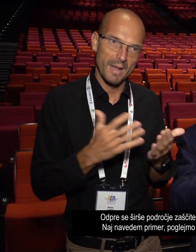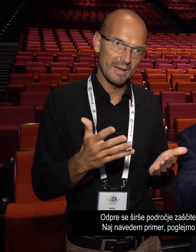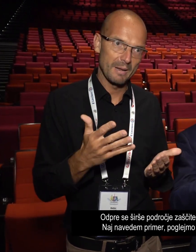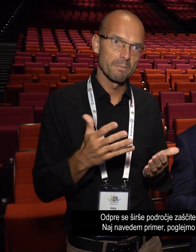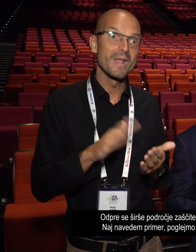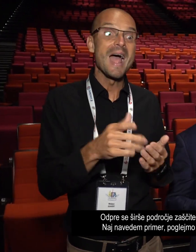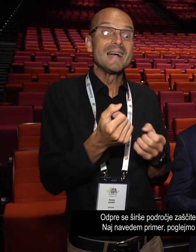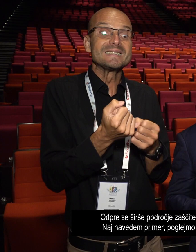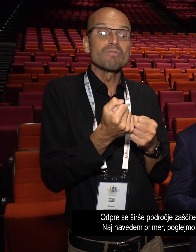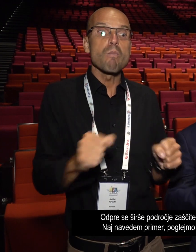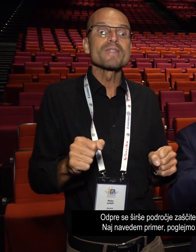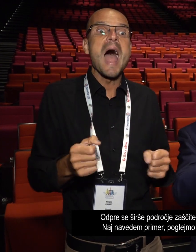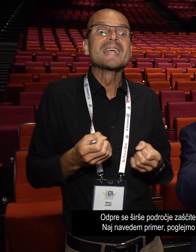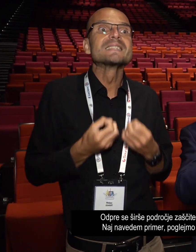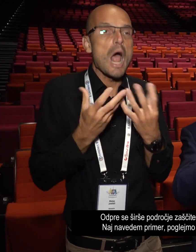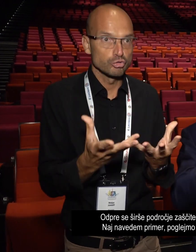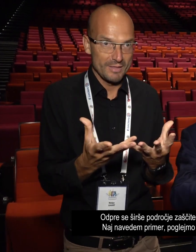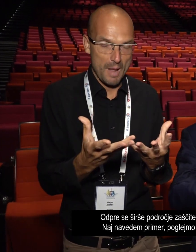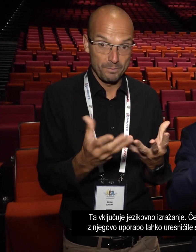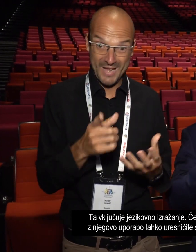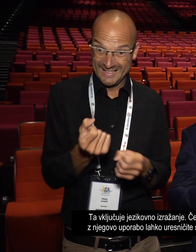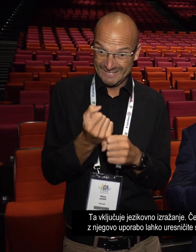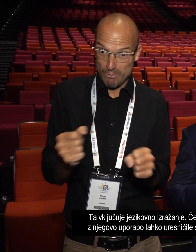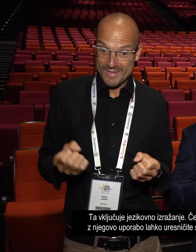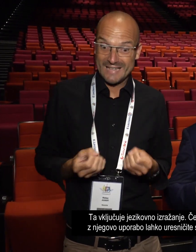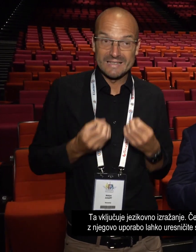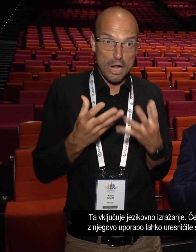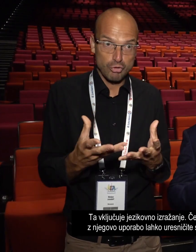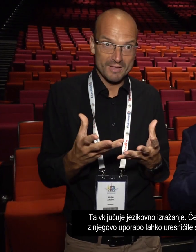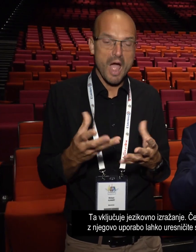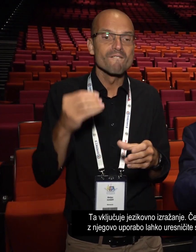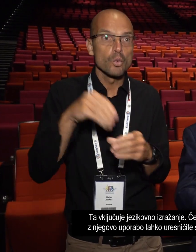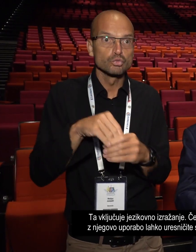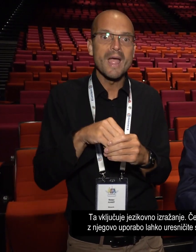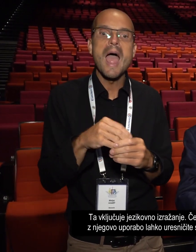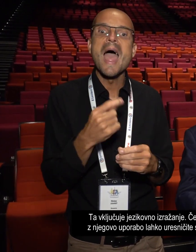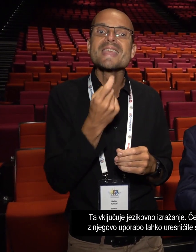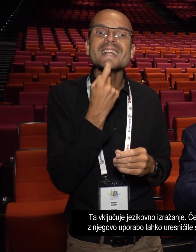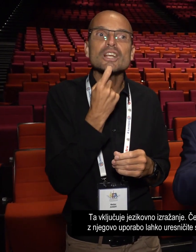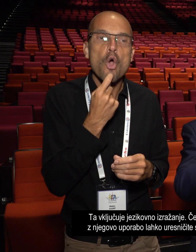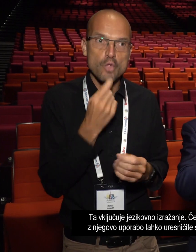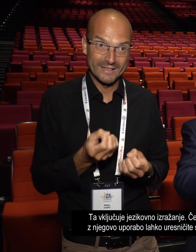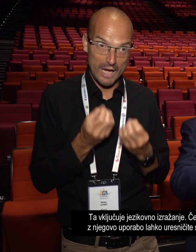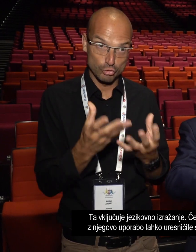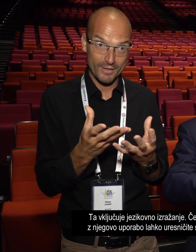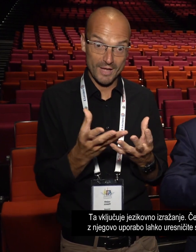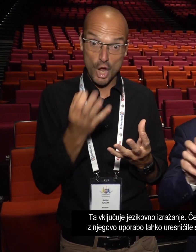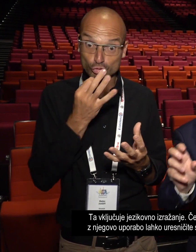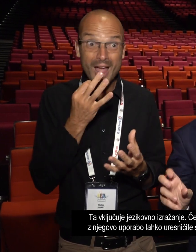freedom of expression. Freedom of expression includes linguistic expression. So if sign languages are a